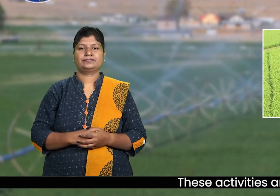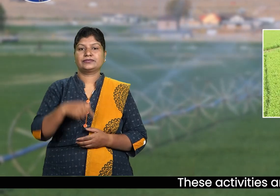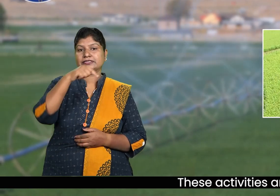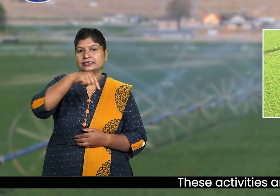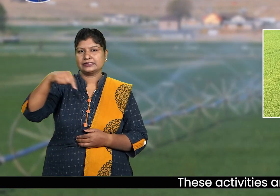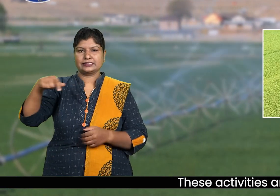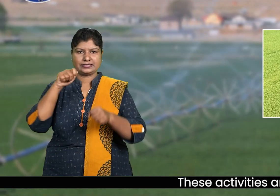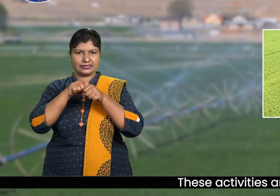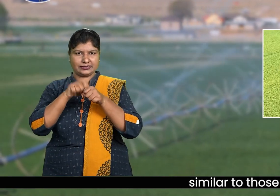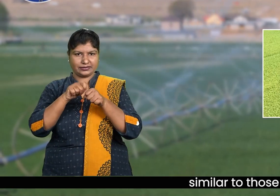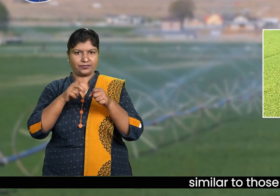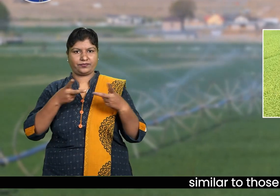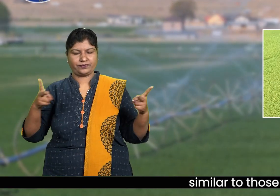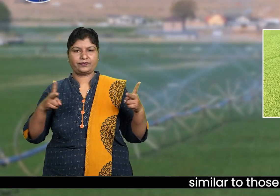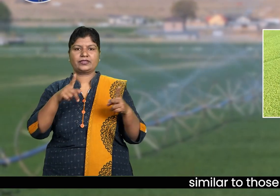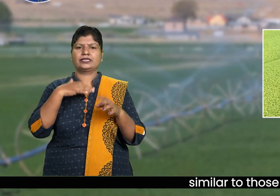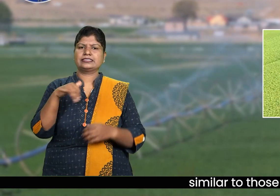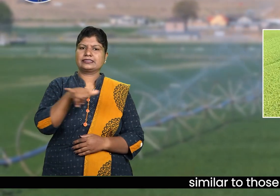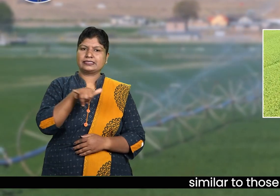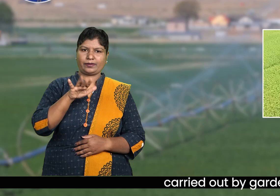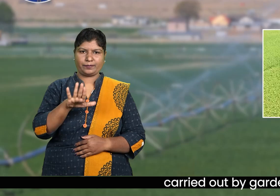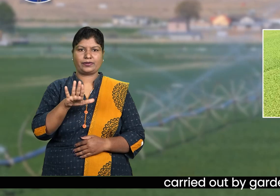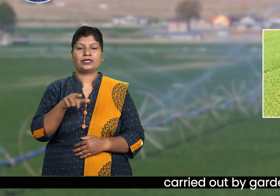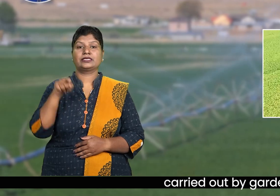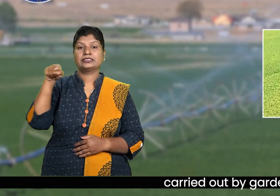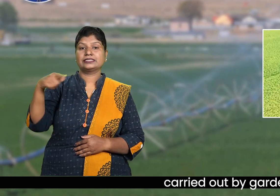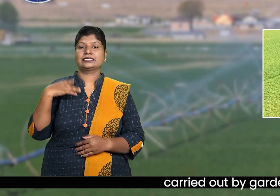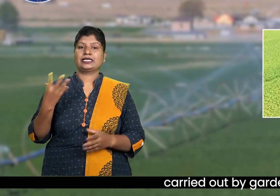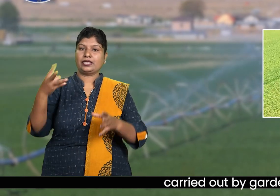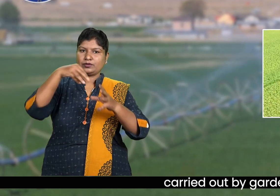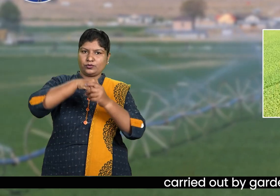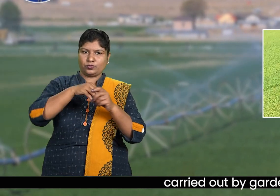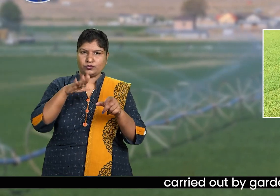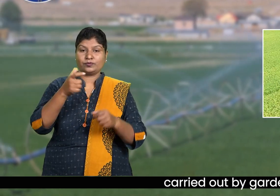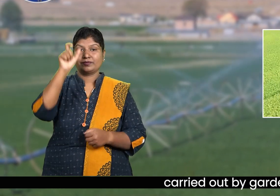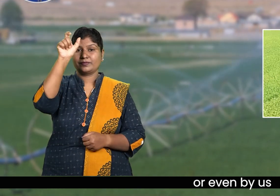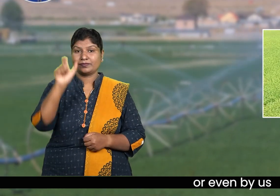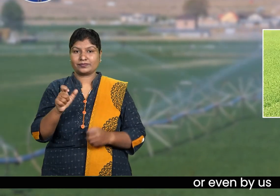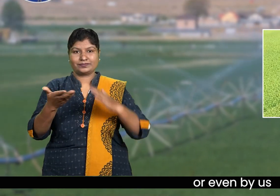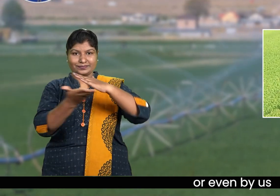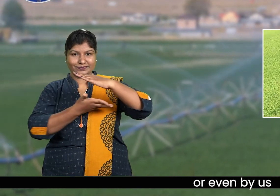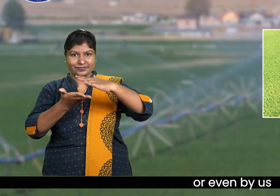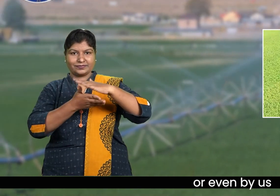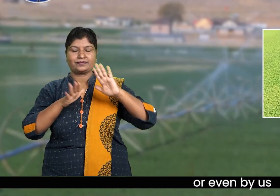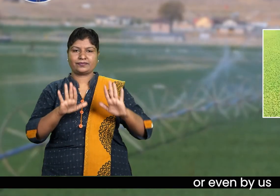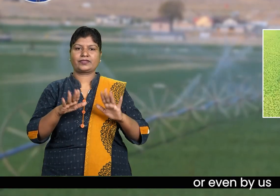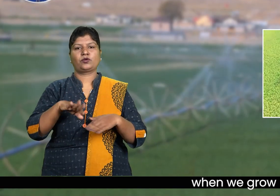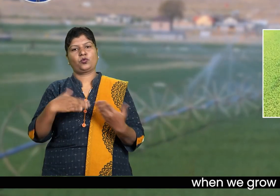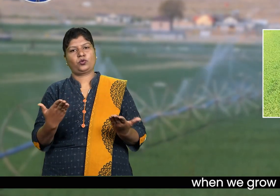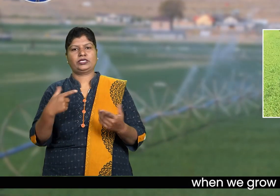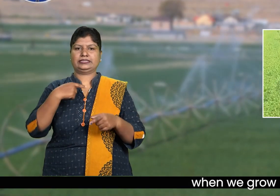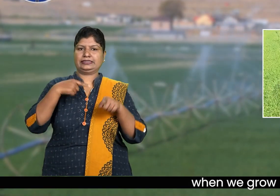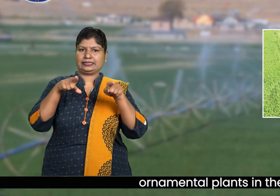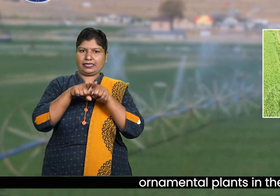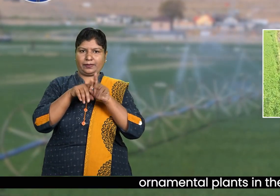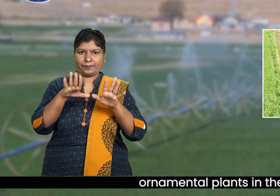These activities are similar to those carried out by gardener or even by us when